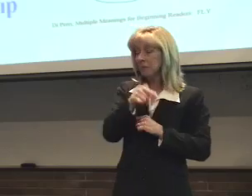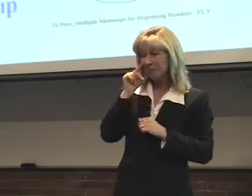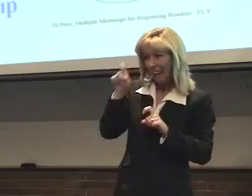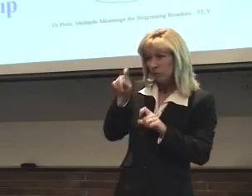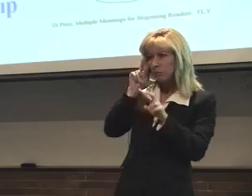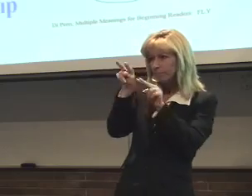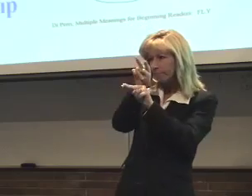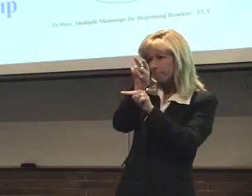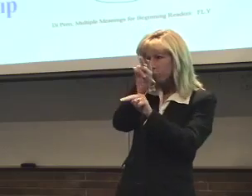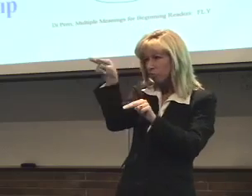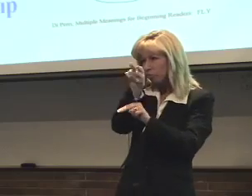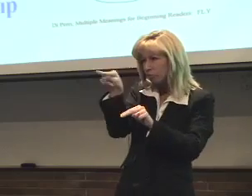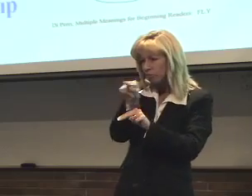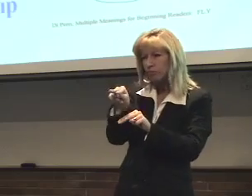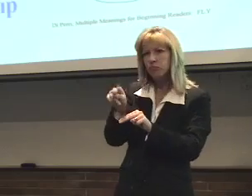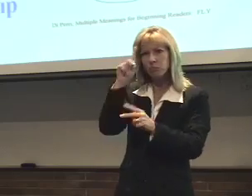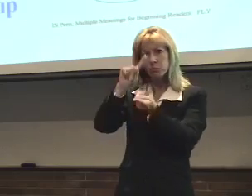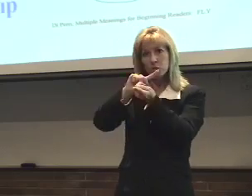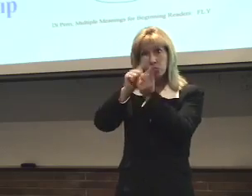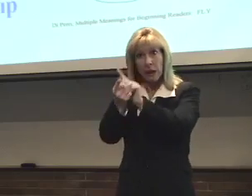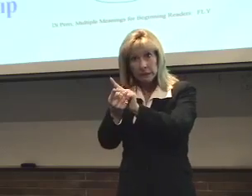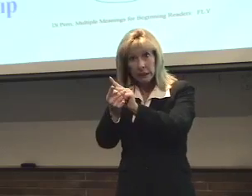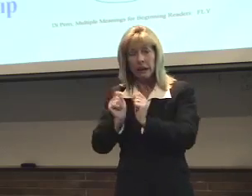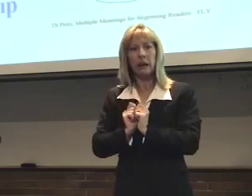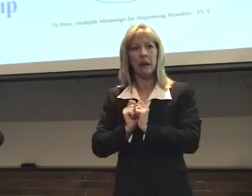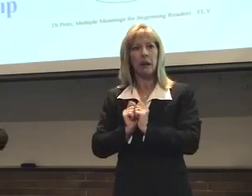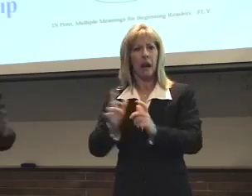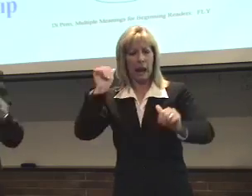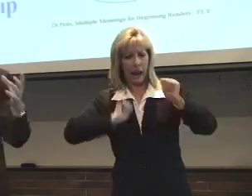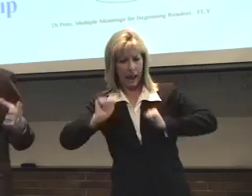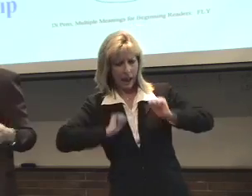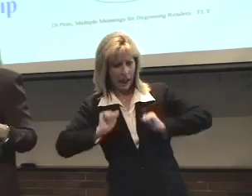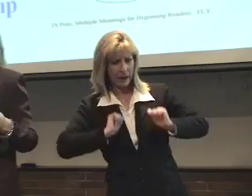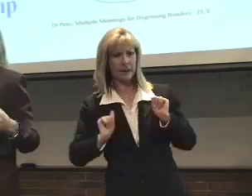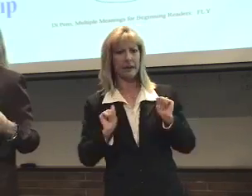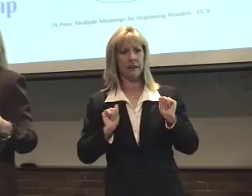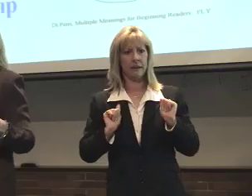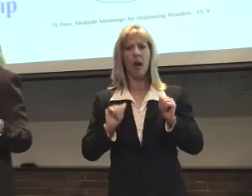it, act it out, give experiences that he's had with it, talk about it, da-da-da.